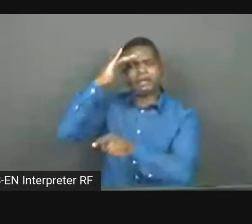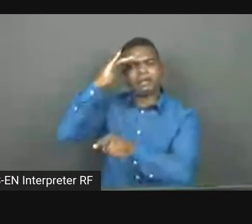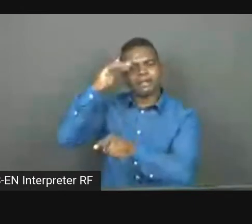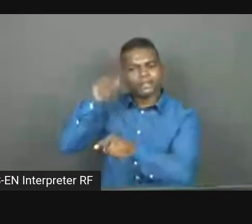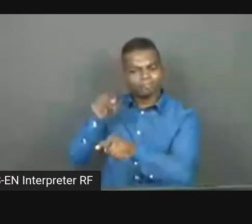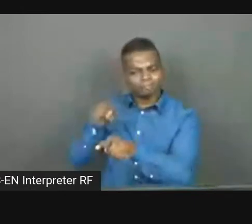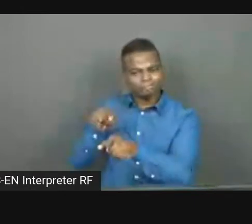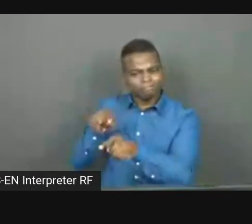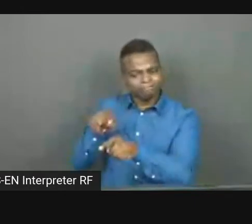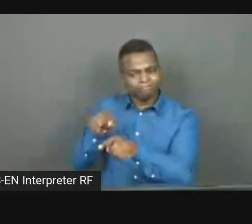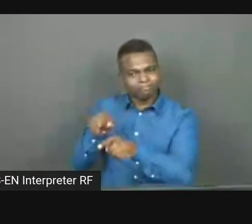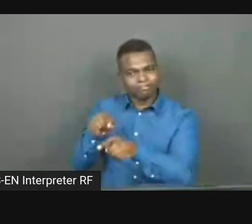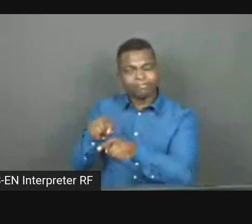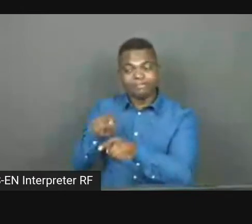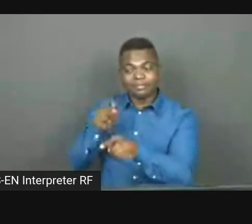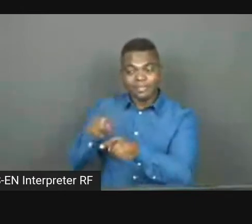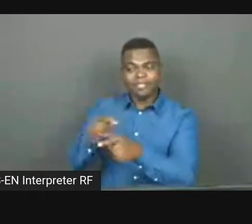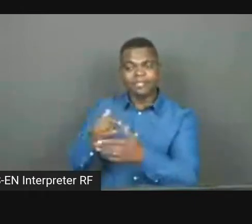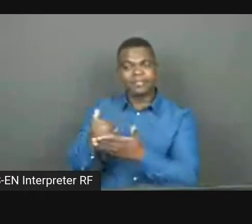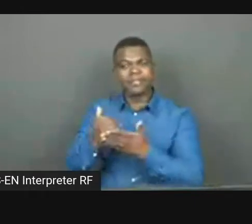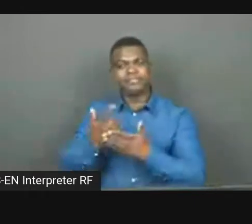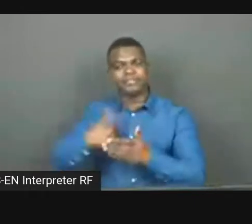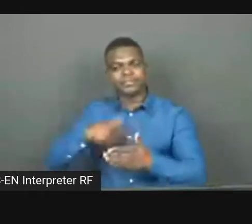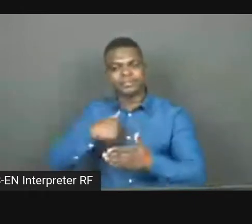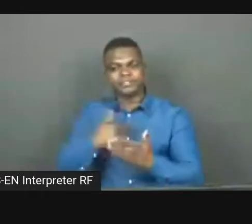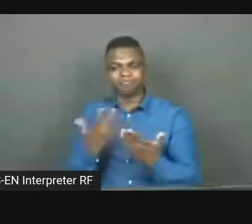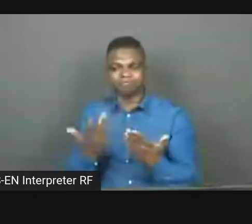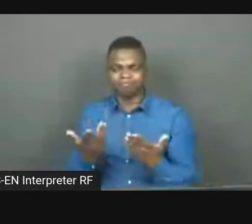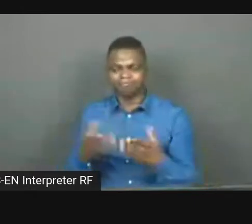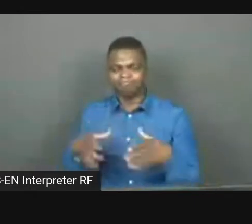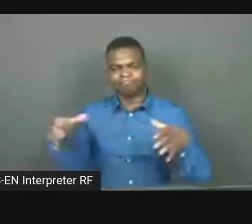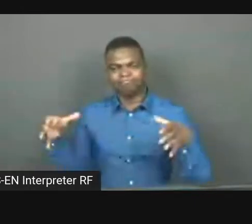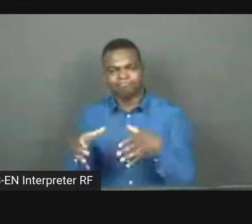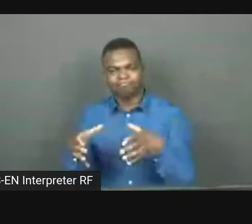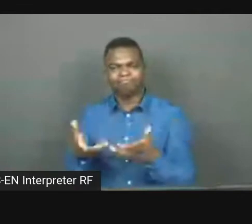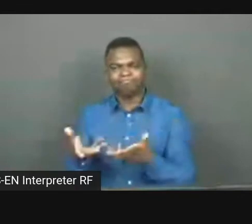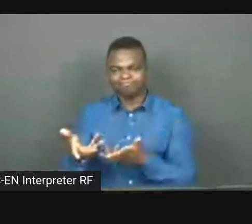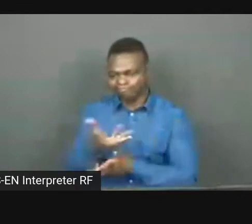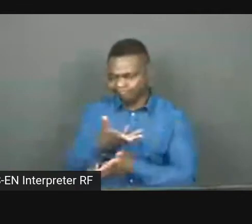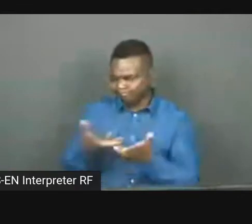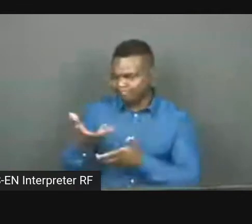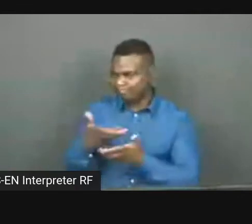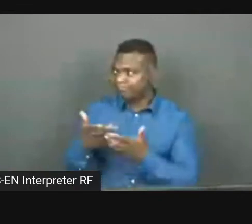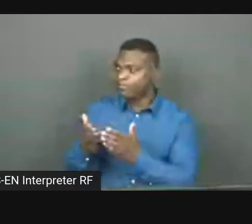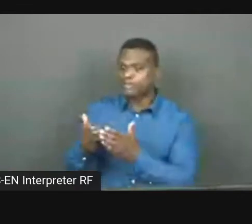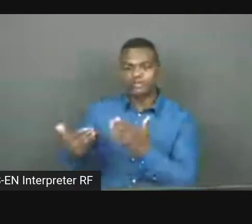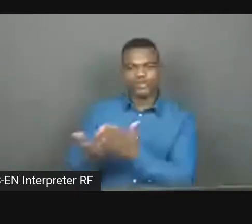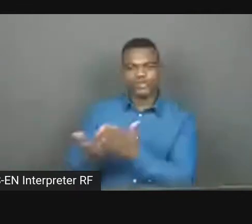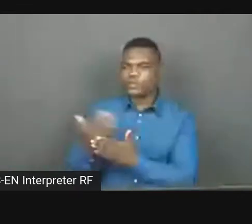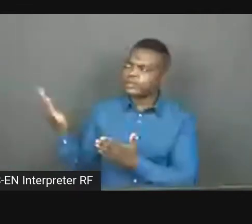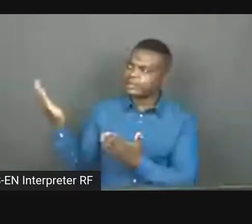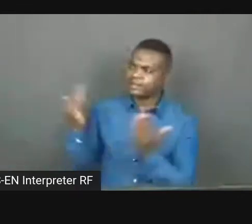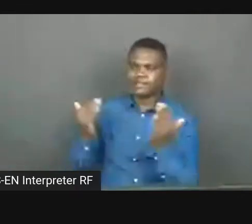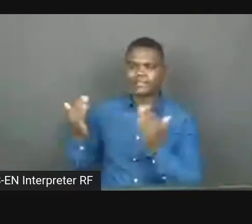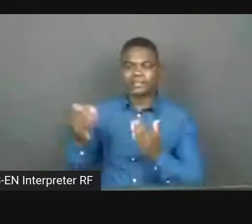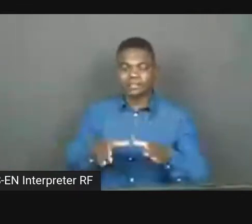then lift this up on a political level in both among donors and among actors, so that